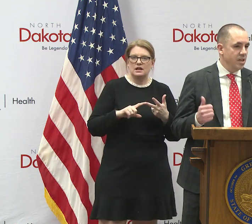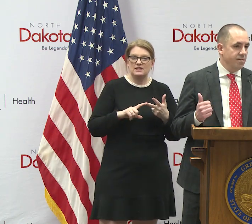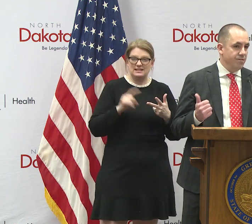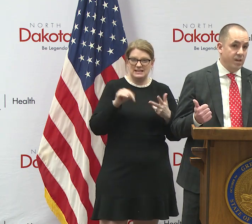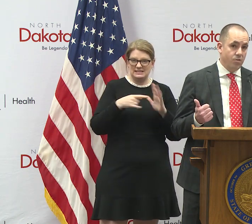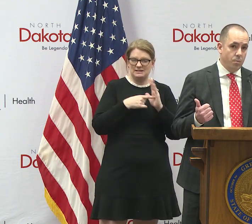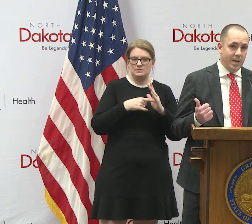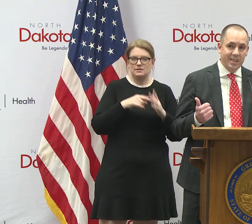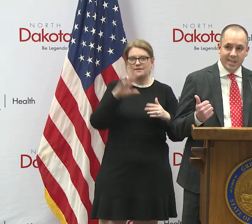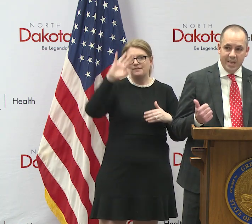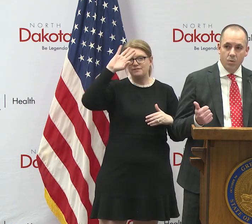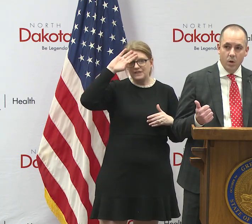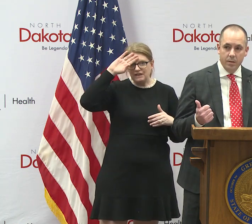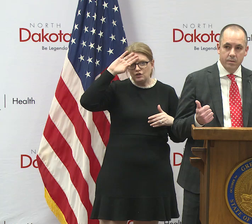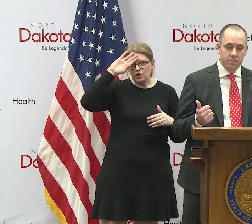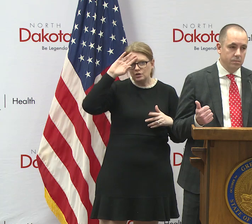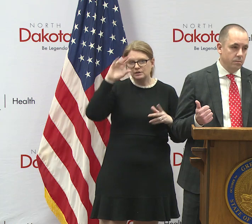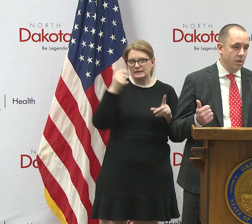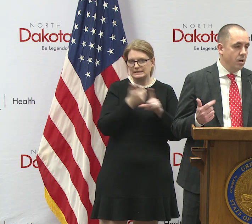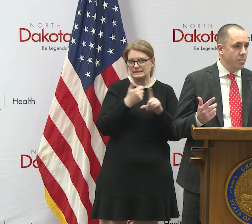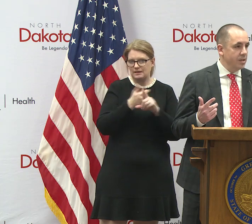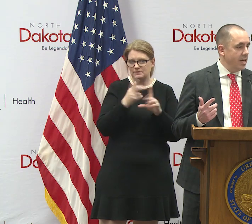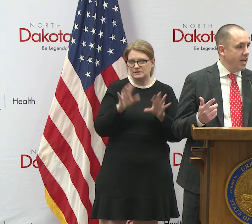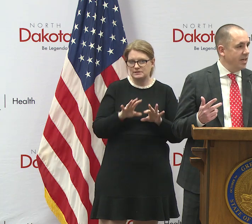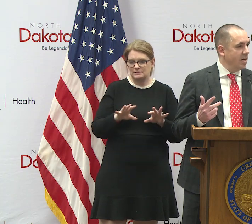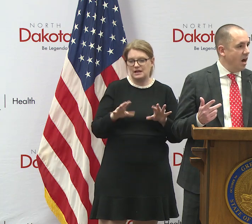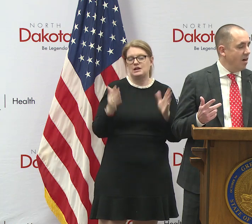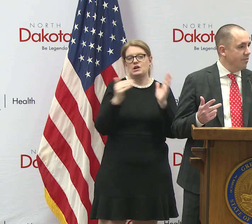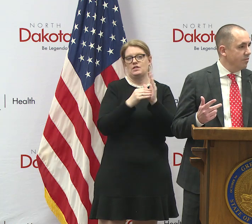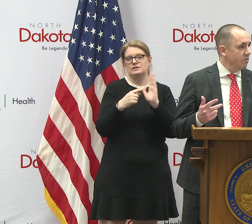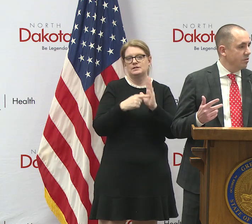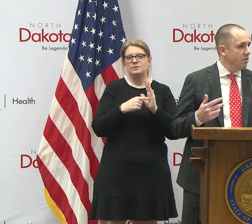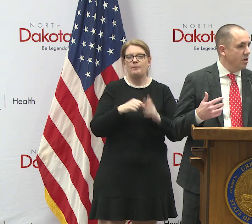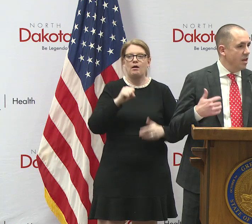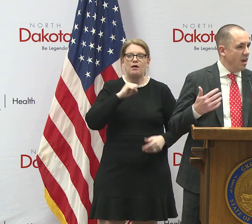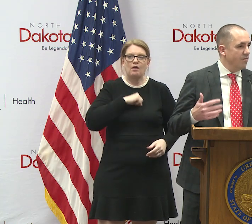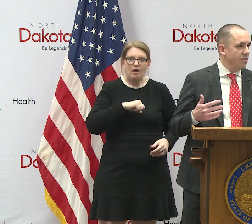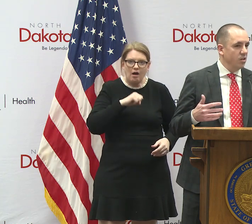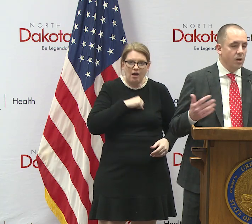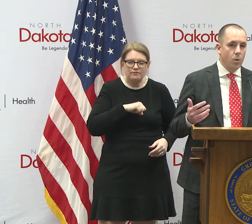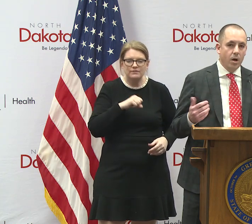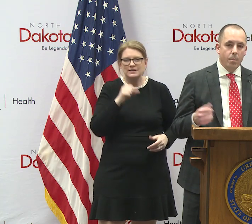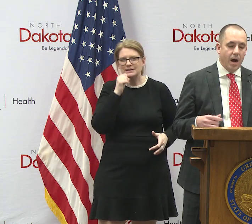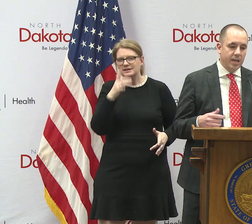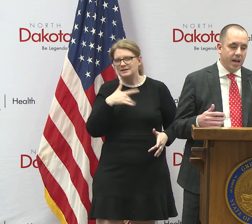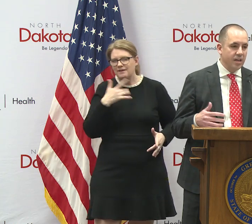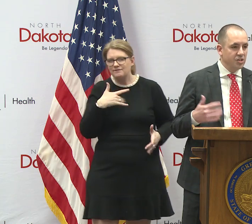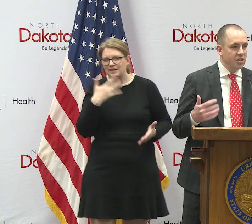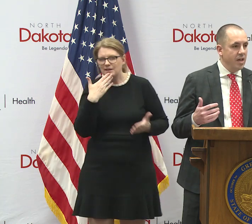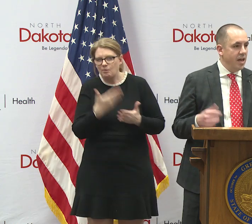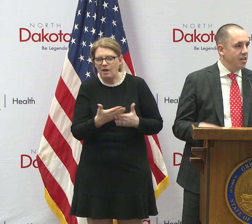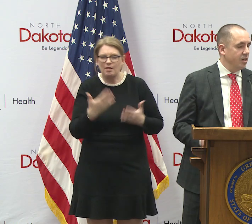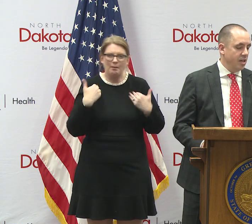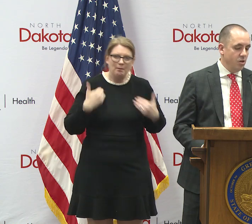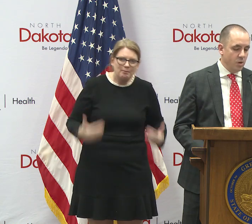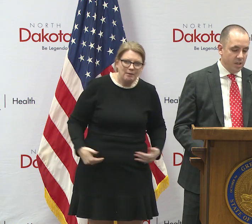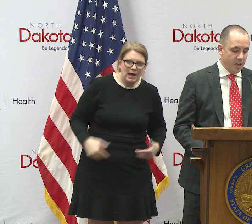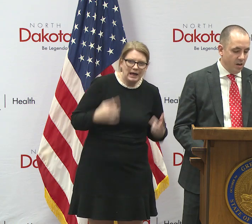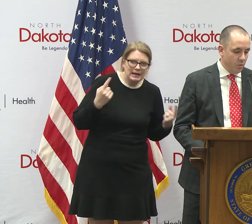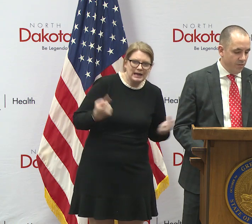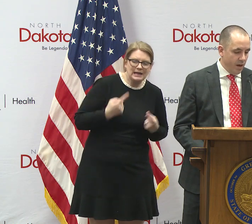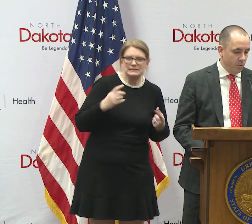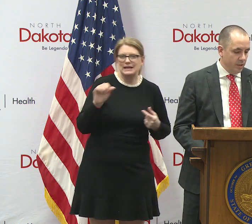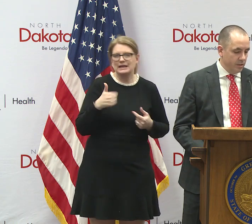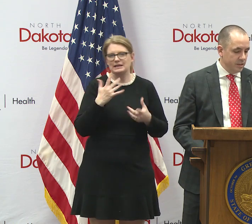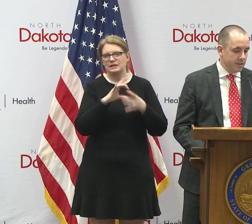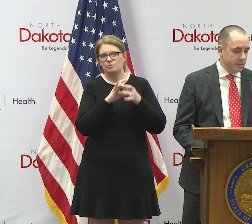infections, fever being the key one, but then any cough, not feeling well, body aches, anything that you would think